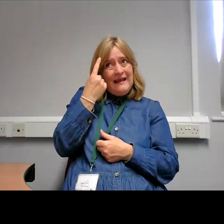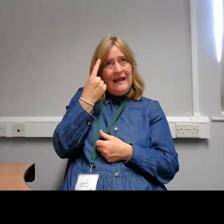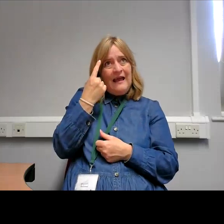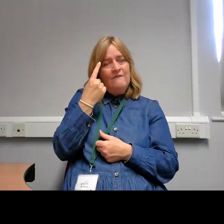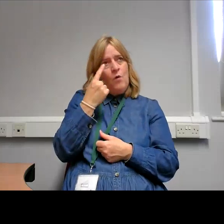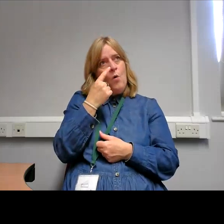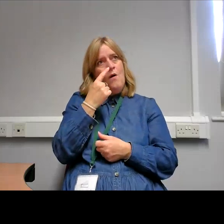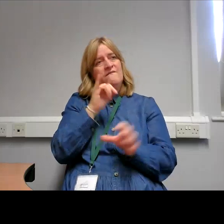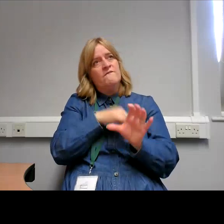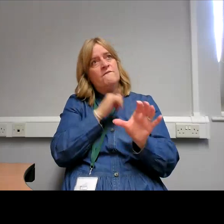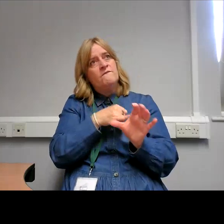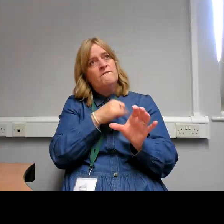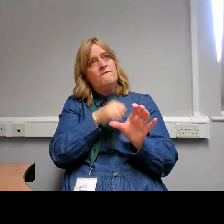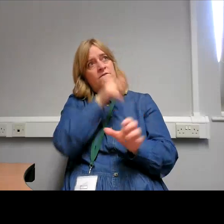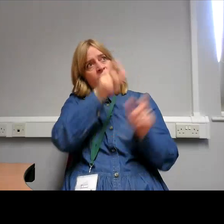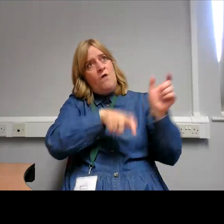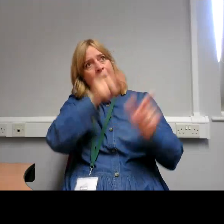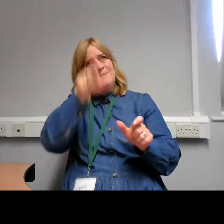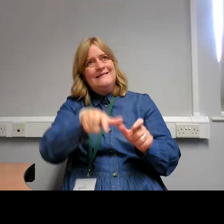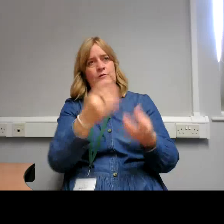pharmacies are